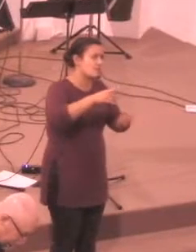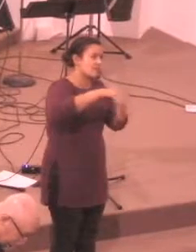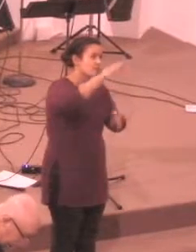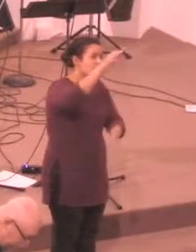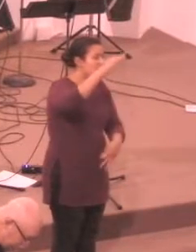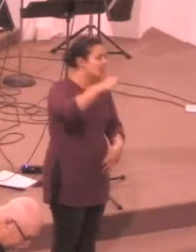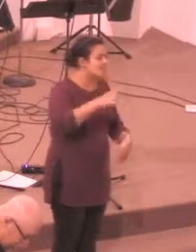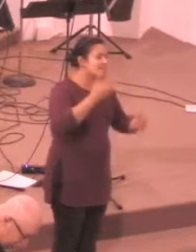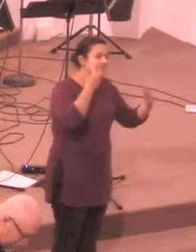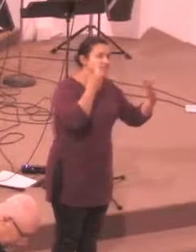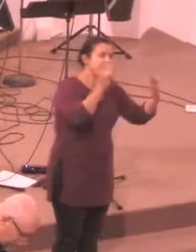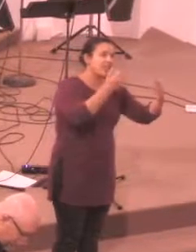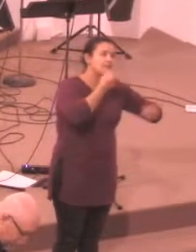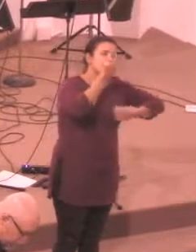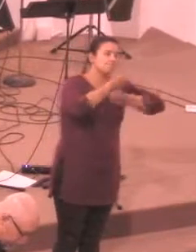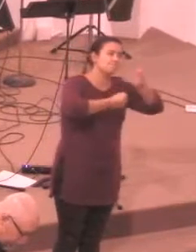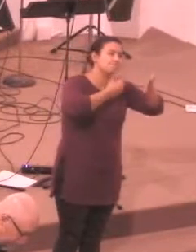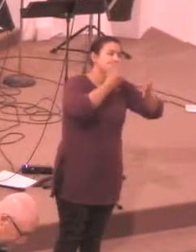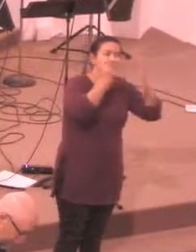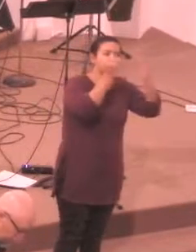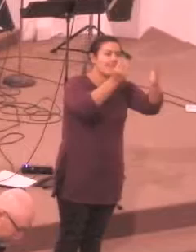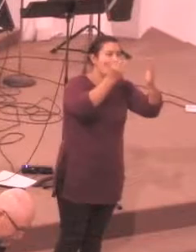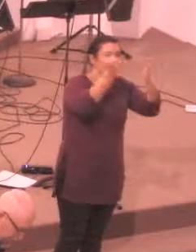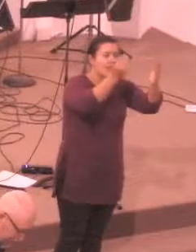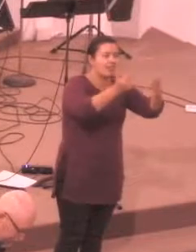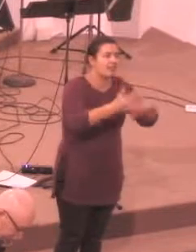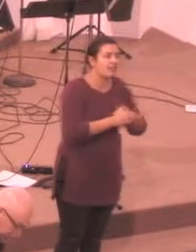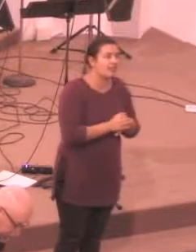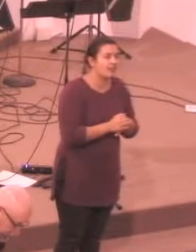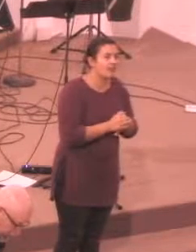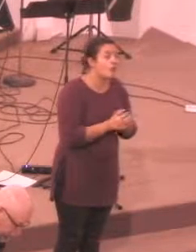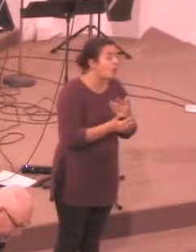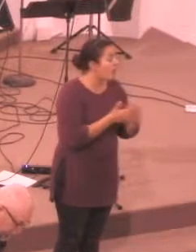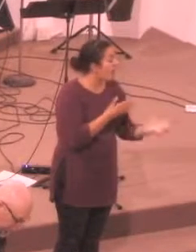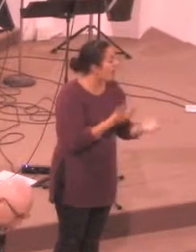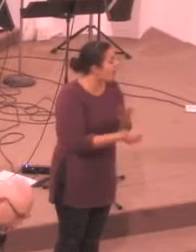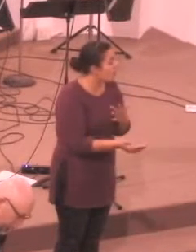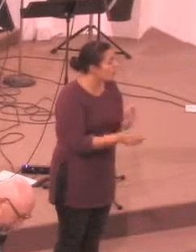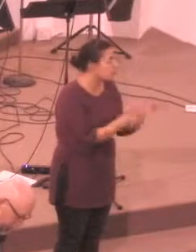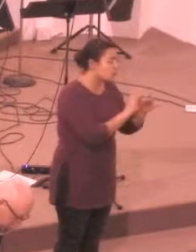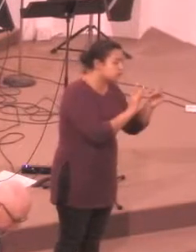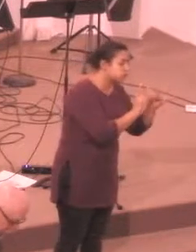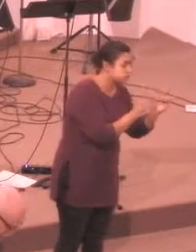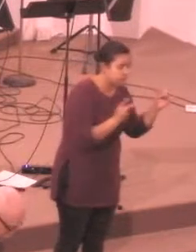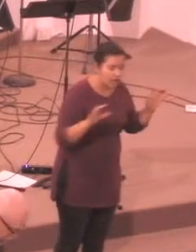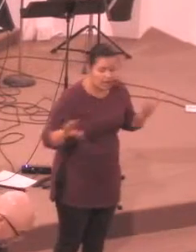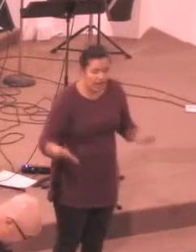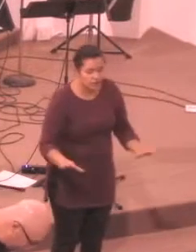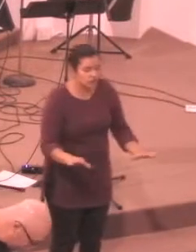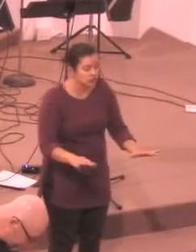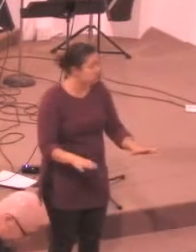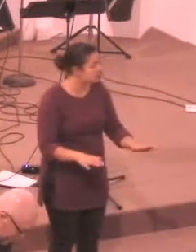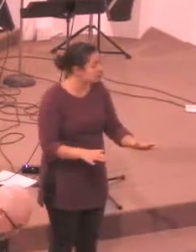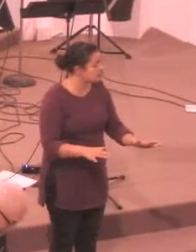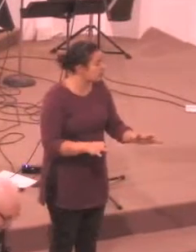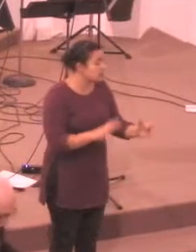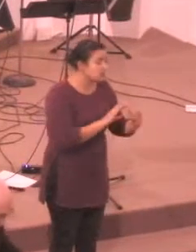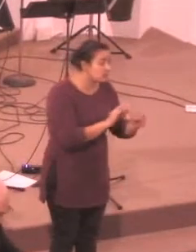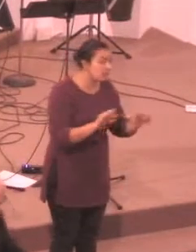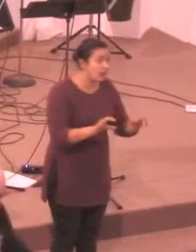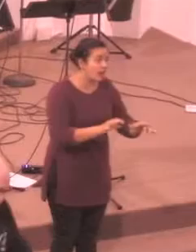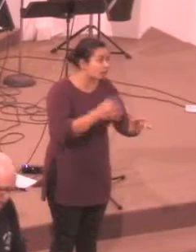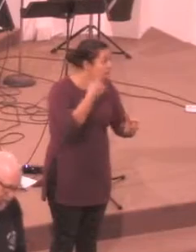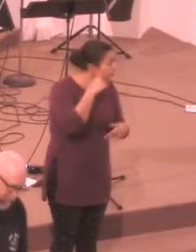to God with gratitude in your hearts. And whatever you do, whether in word or deed, do it all in the name of the